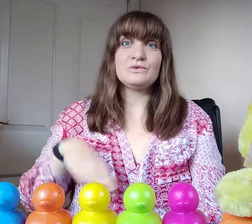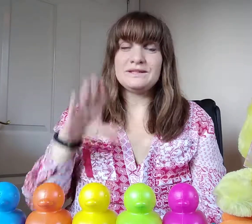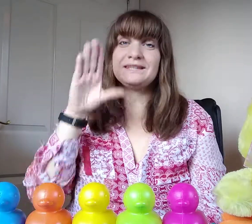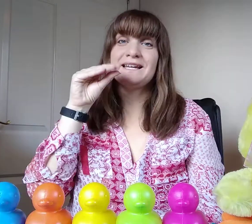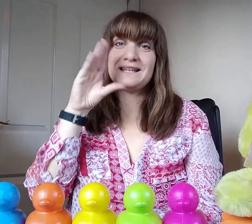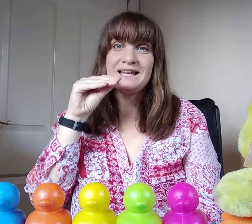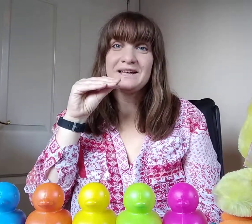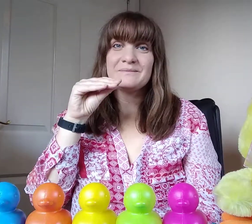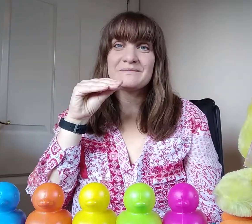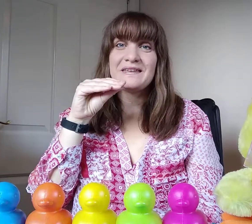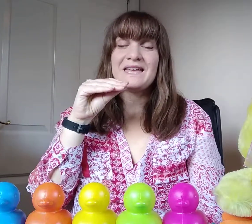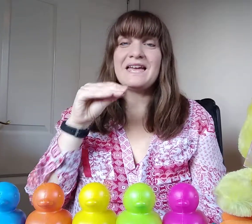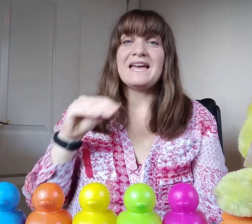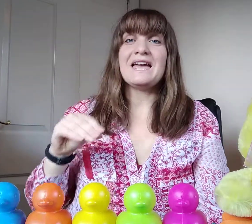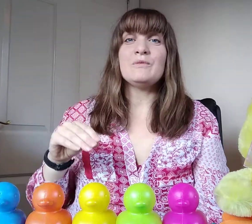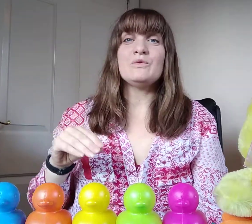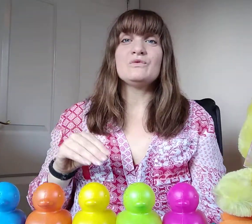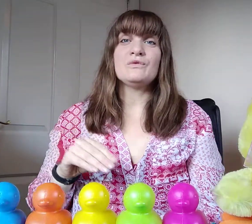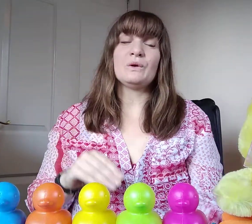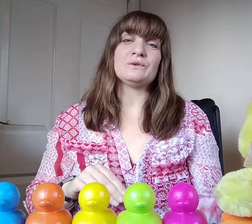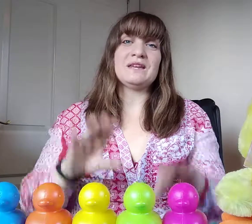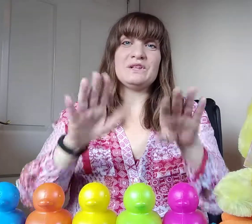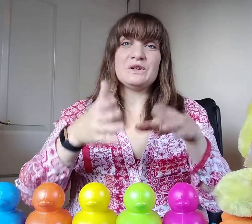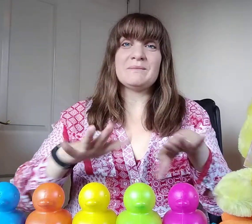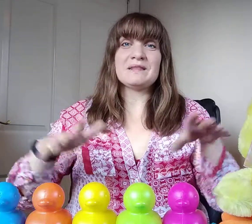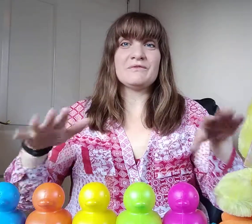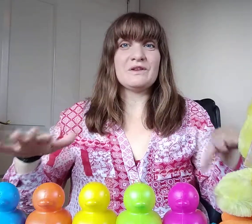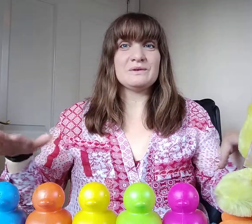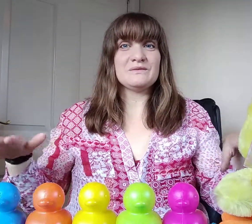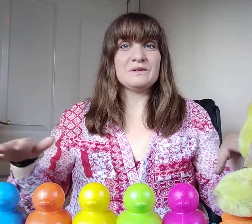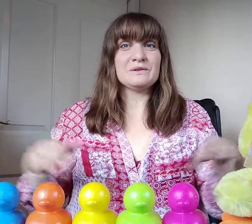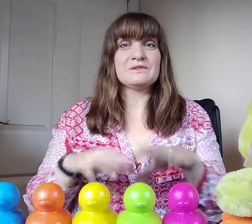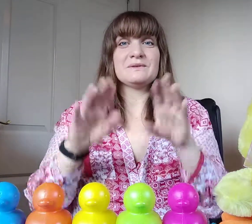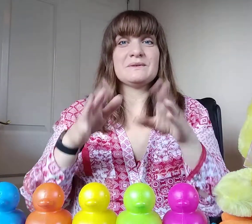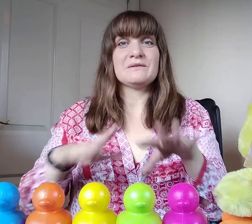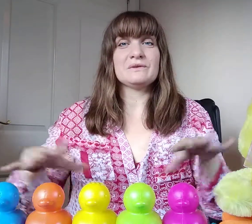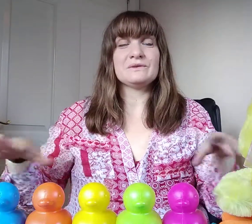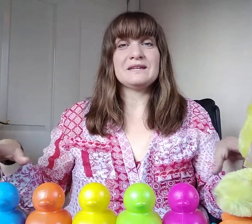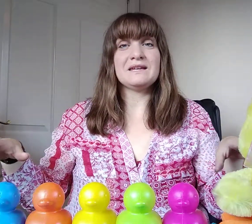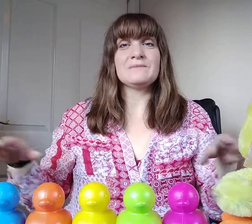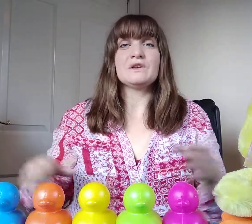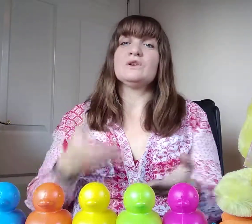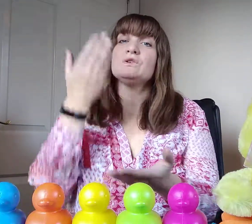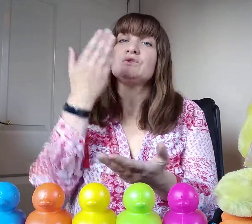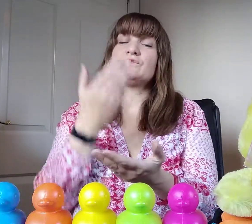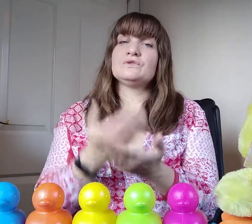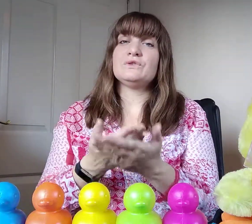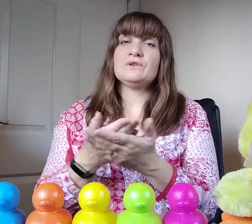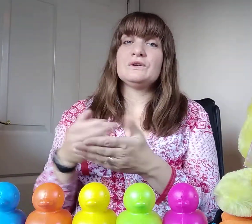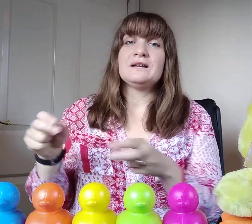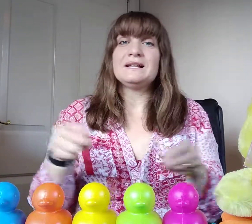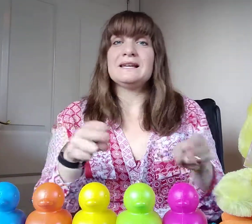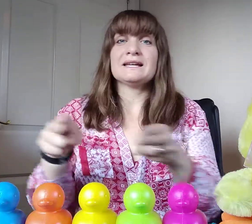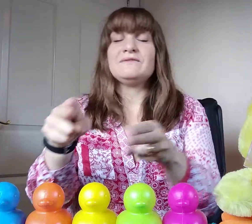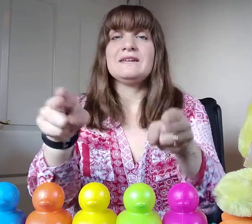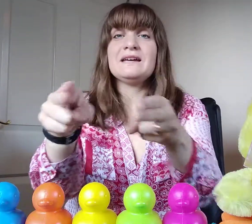petits canards aiment flotter, and you can make them float if you want to as well. Flotter sur la